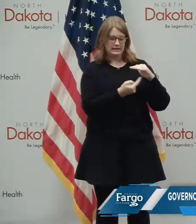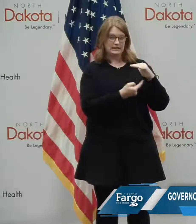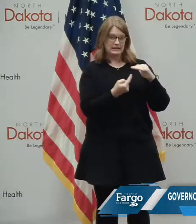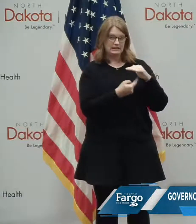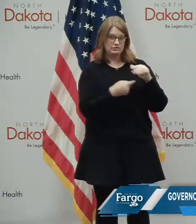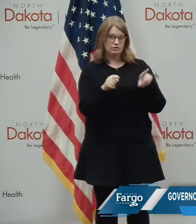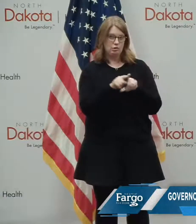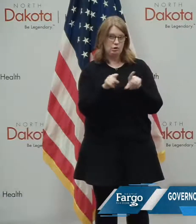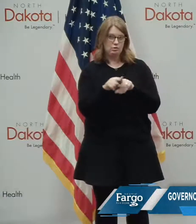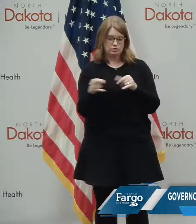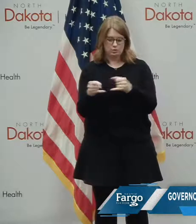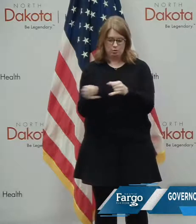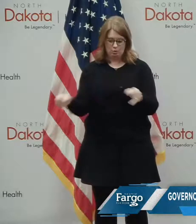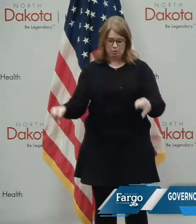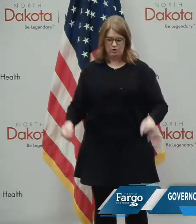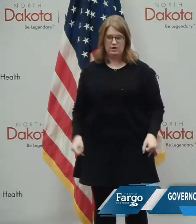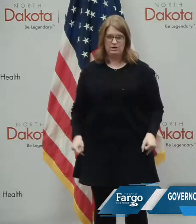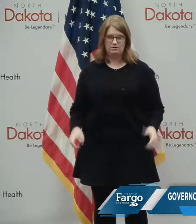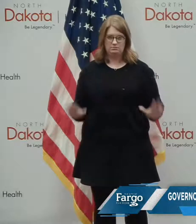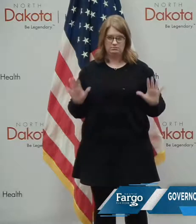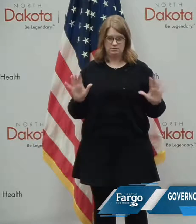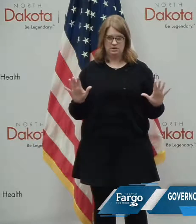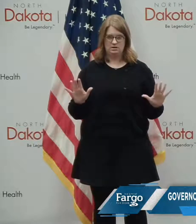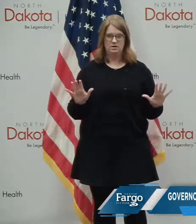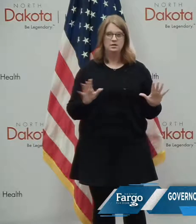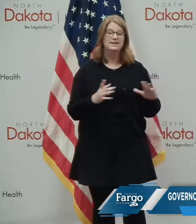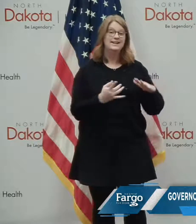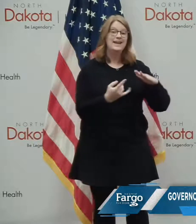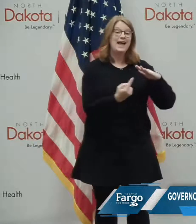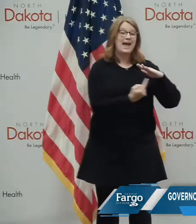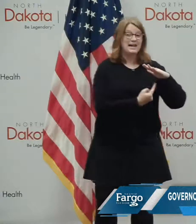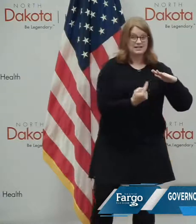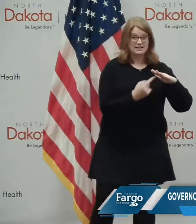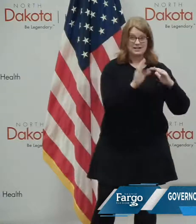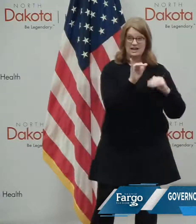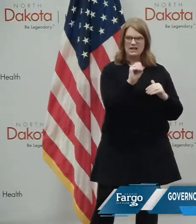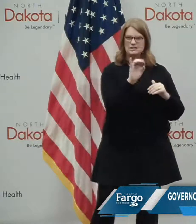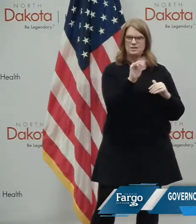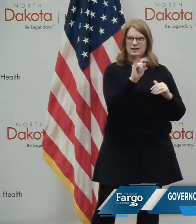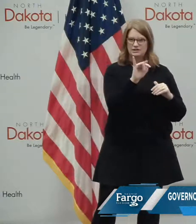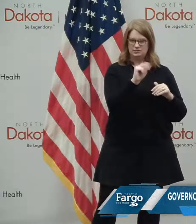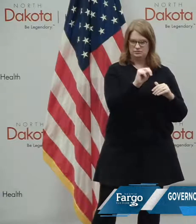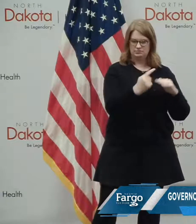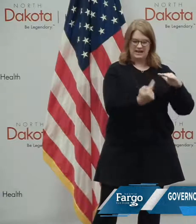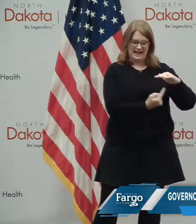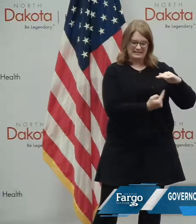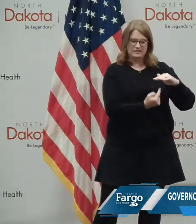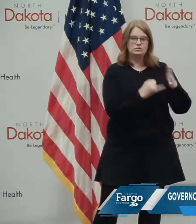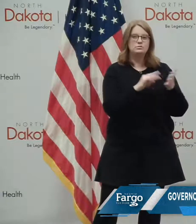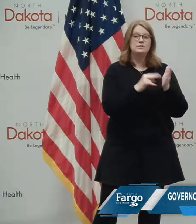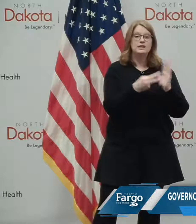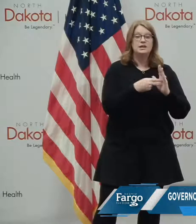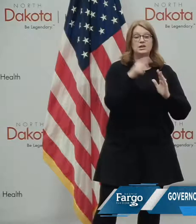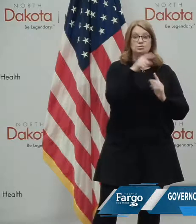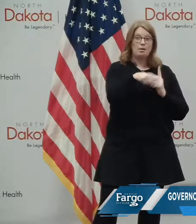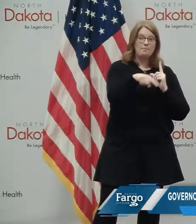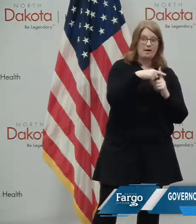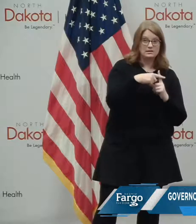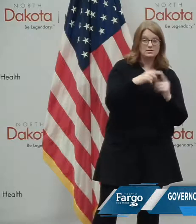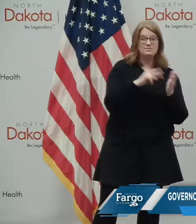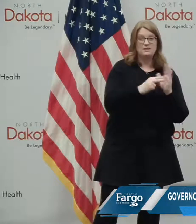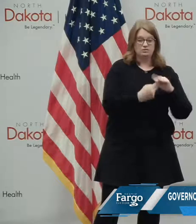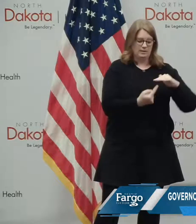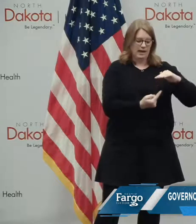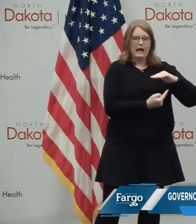let's get clear on the two words. Isolation is something that if you're positive, then you should be isolated, because